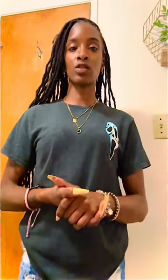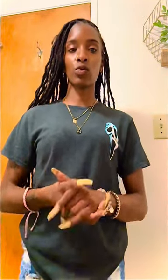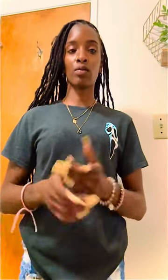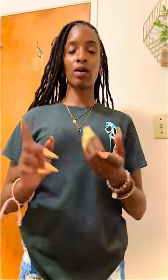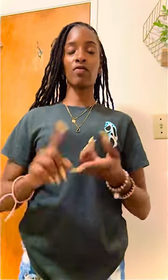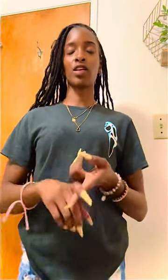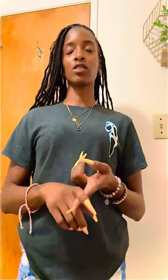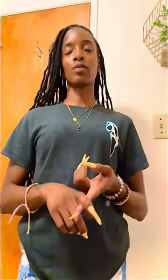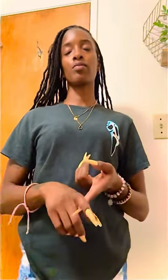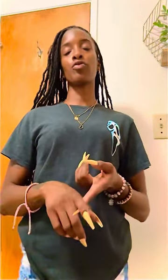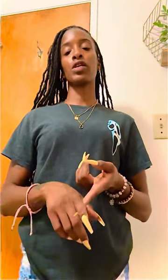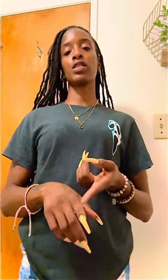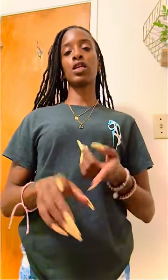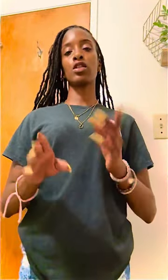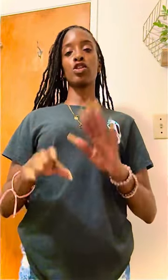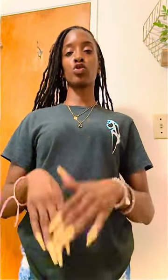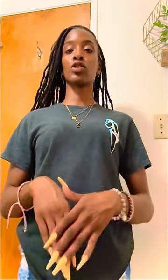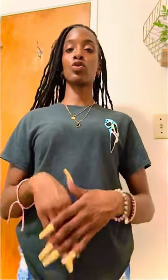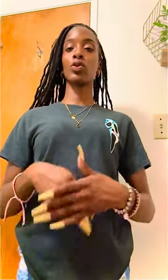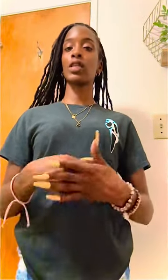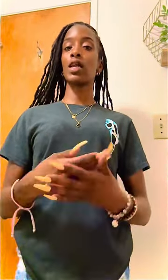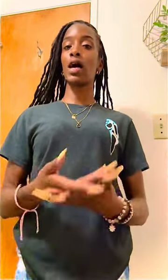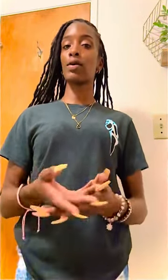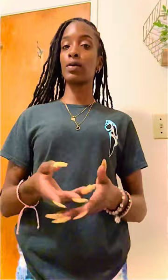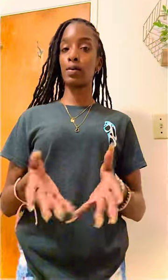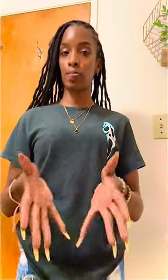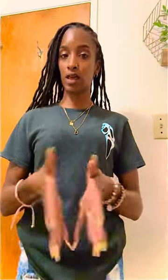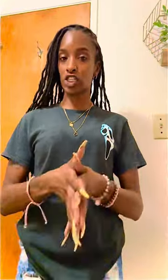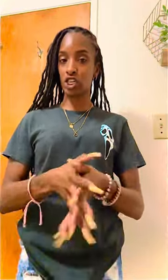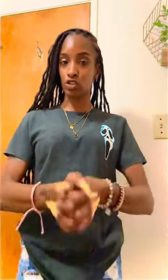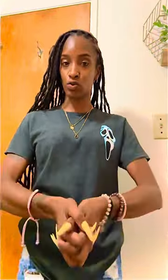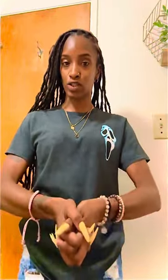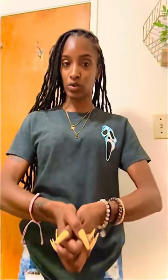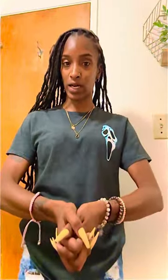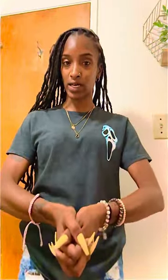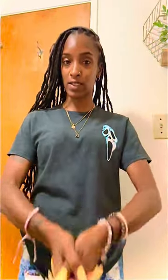that is one of my fondest memories and the short story that I shared with you guys.